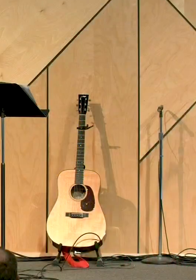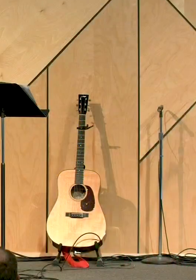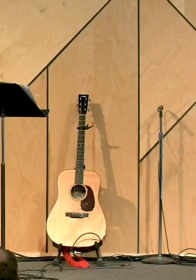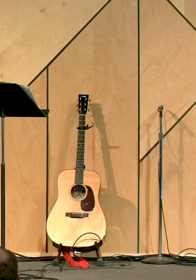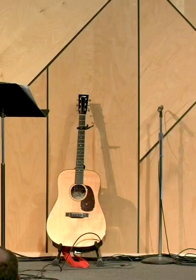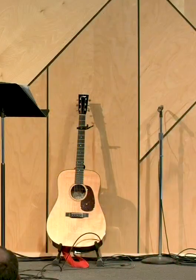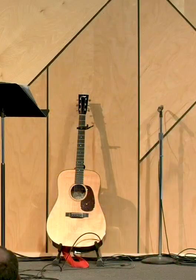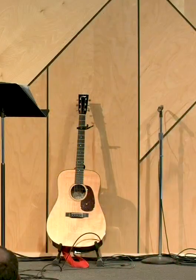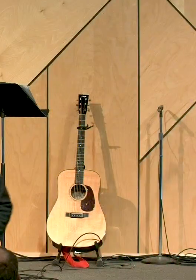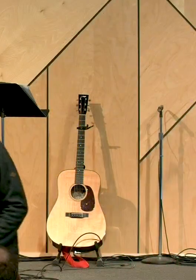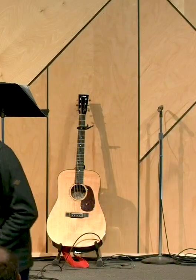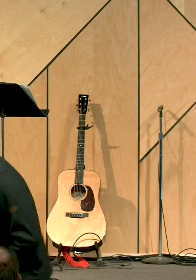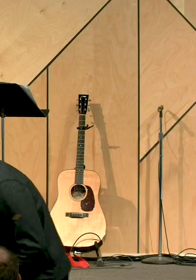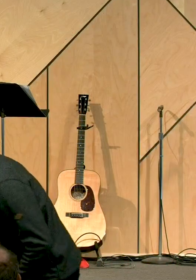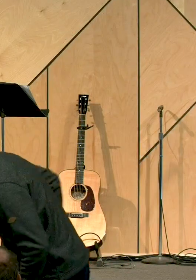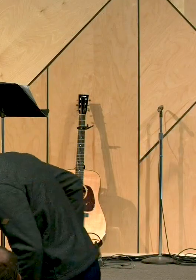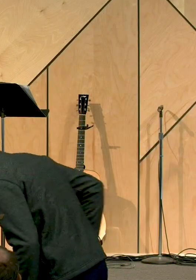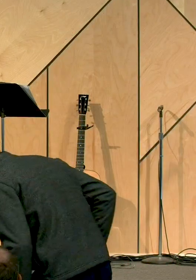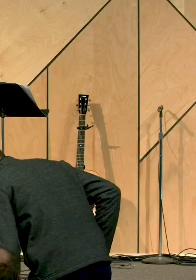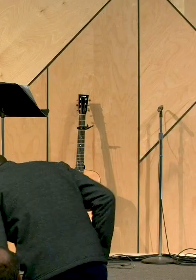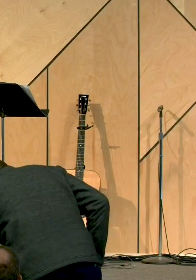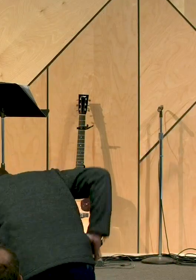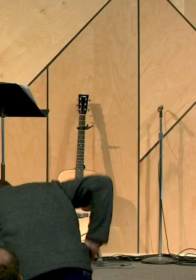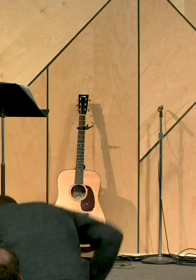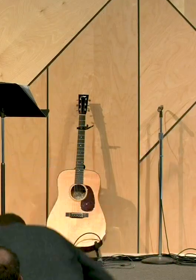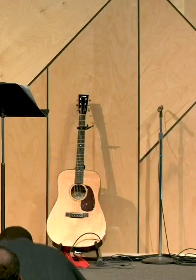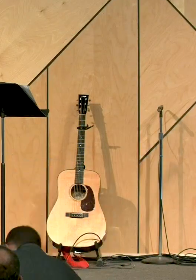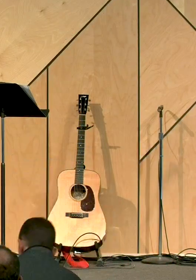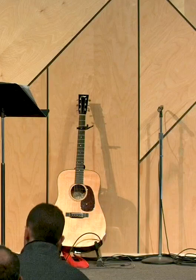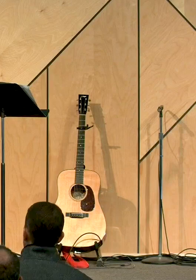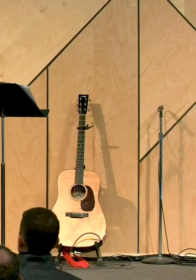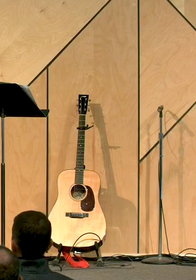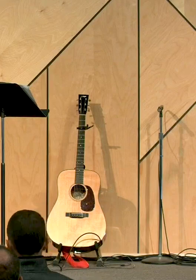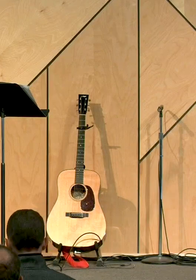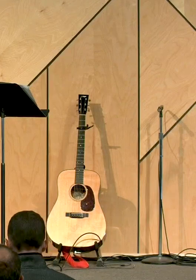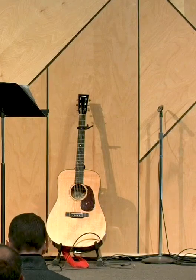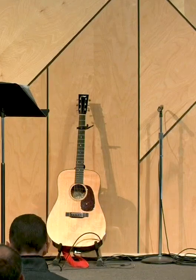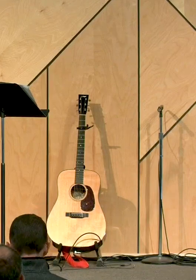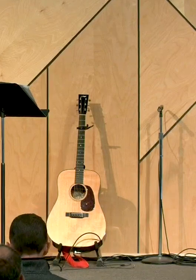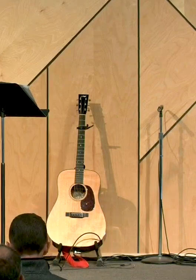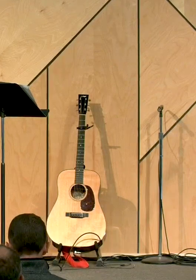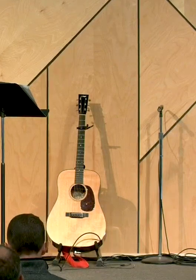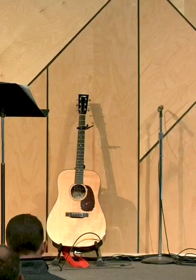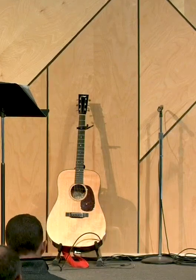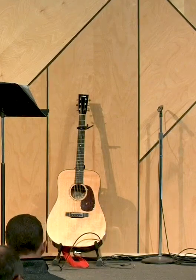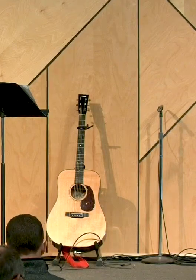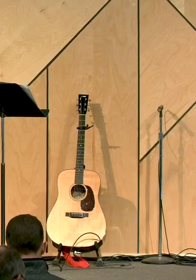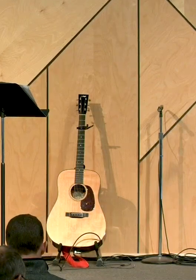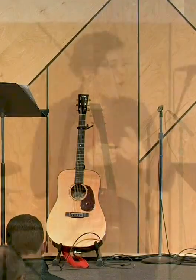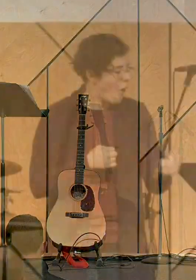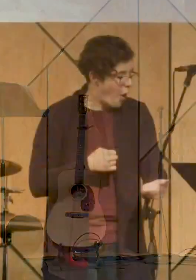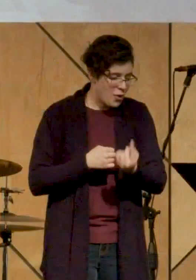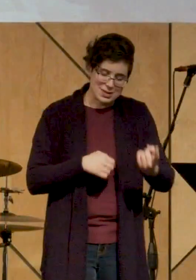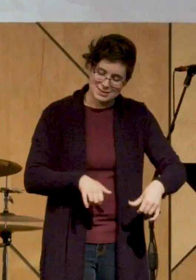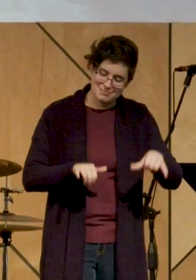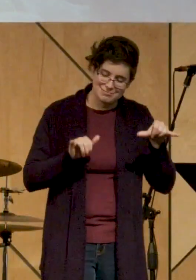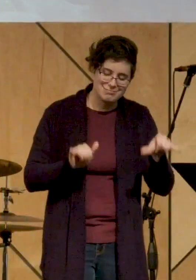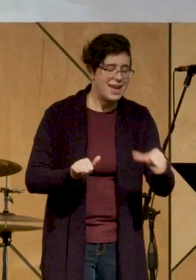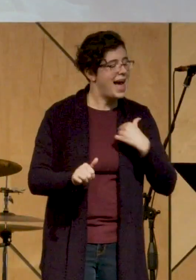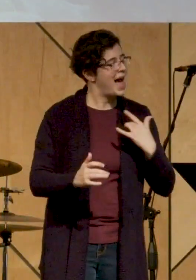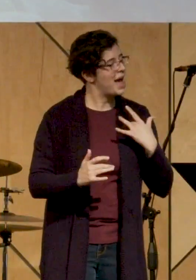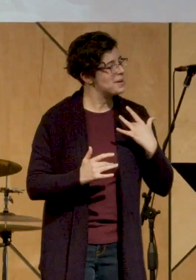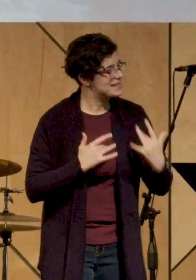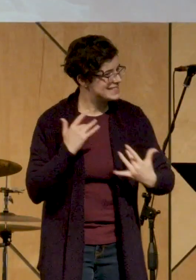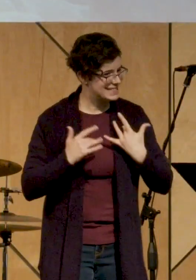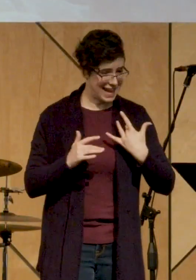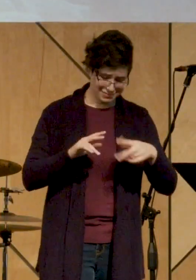Thank you, Doug. Good morning, Citylight. It is a good morning, and as always, I am